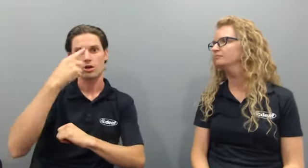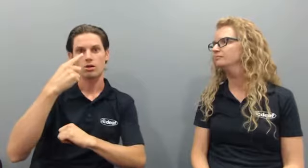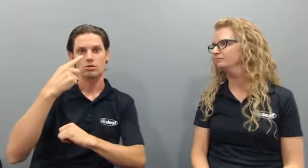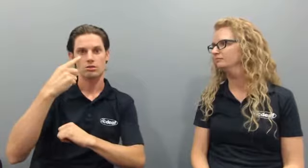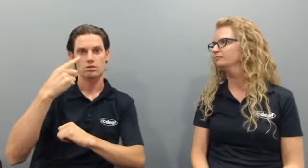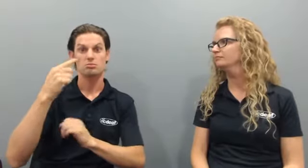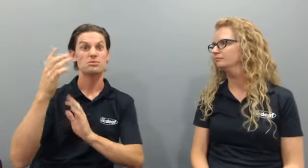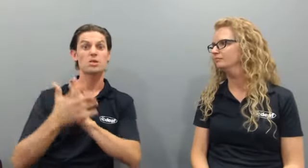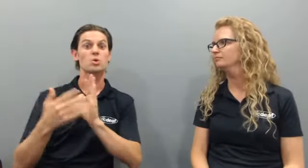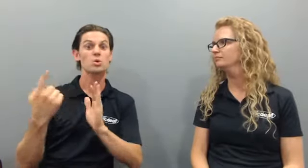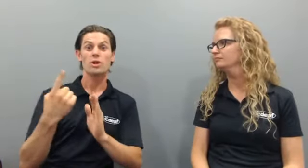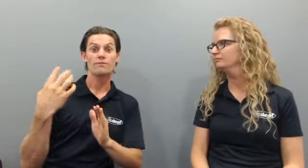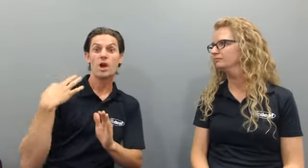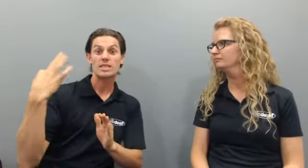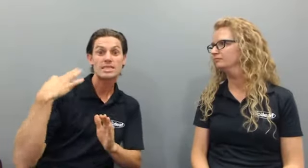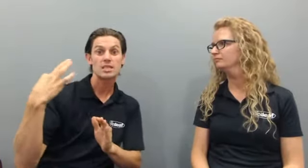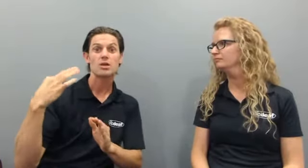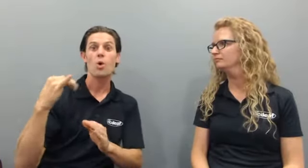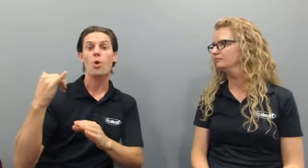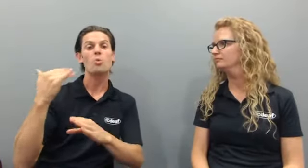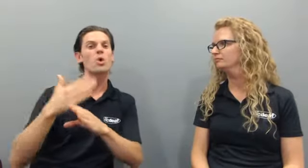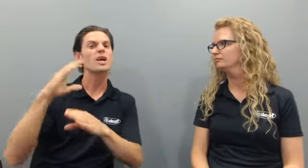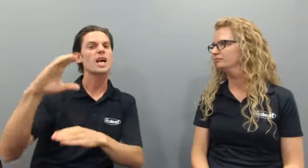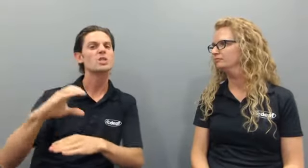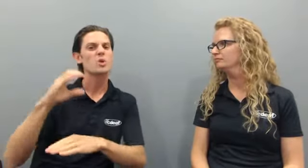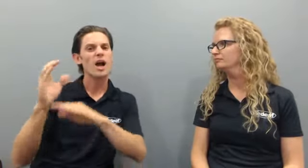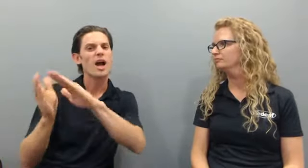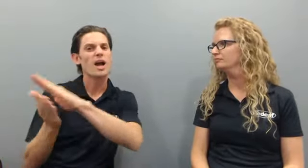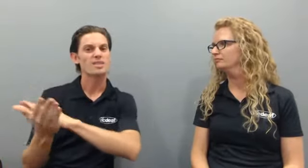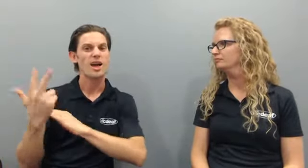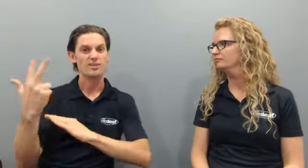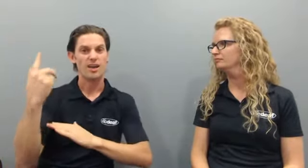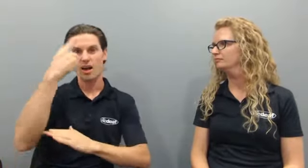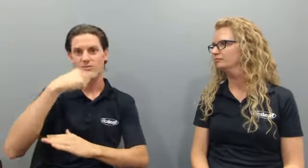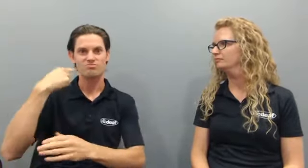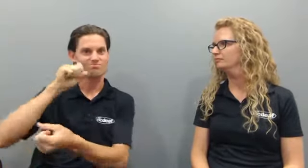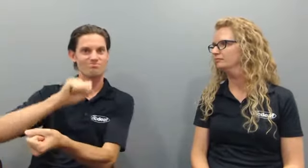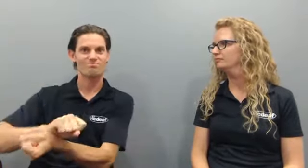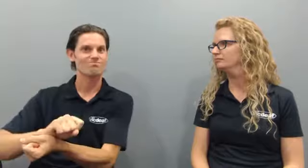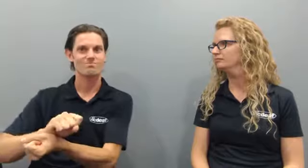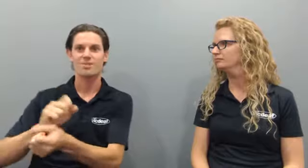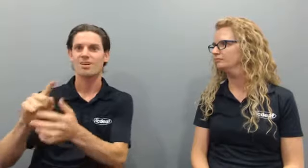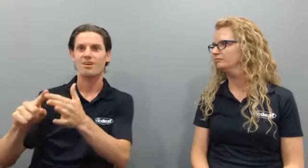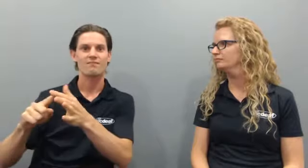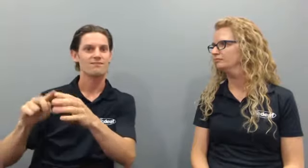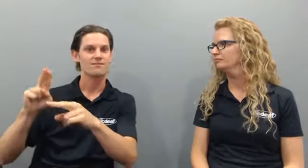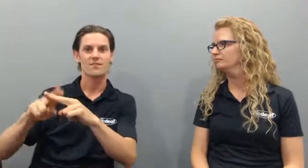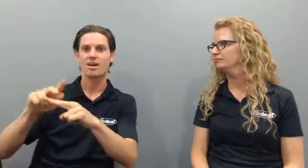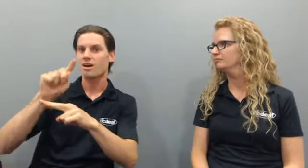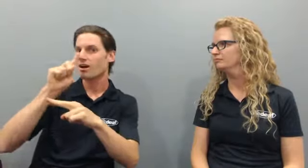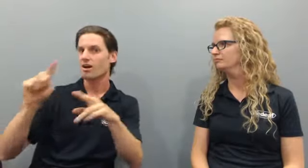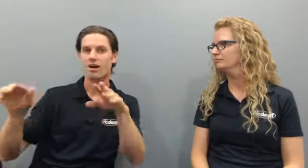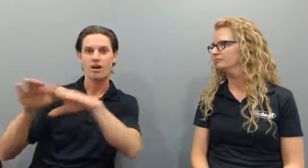over 8 hours. So people who volunteered or worked on a casual basis and worked under 8 hours a week couldn't access